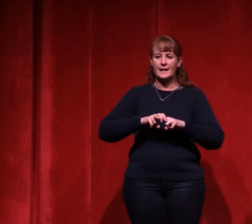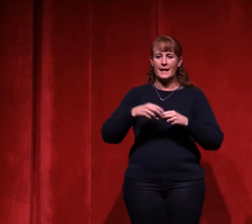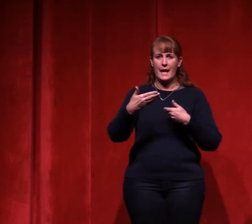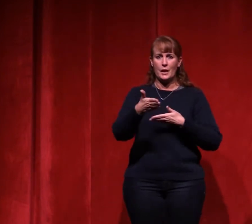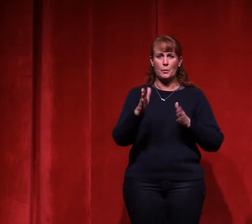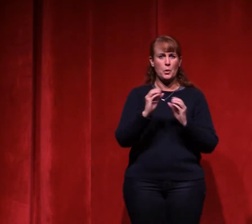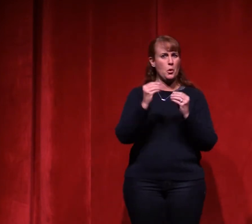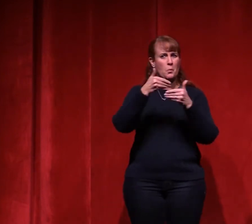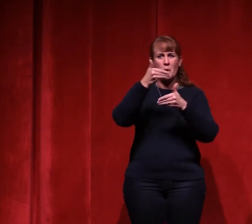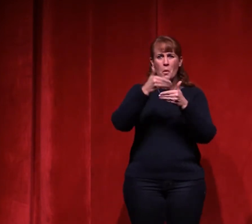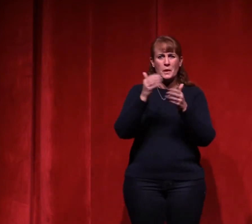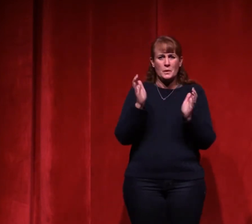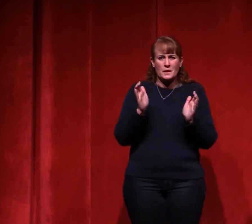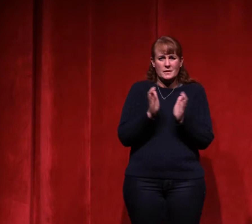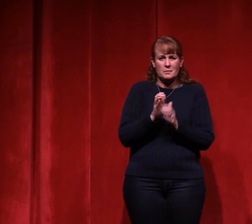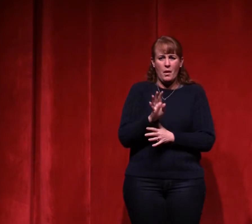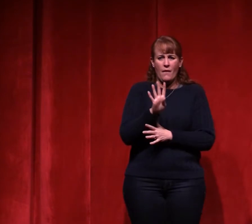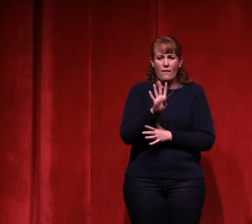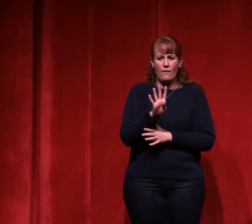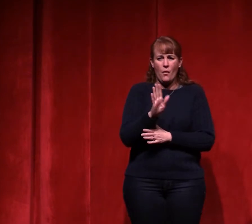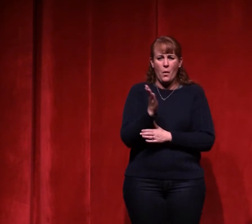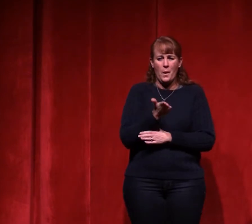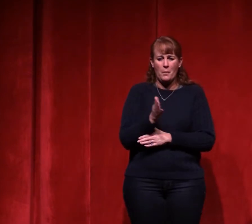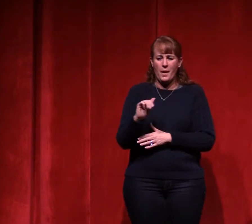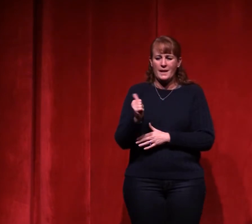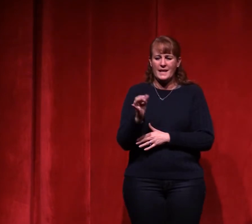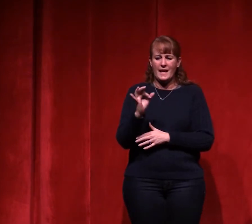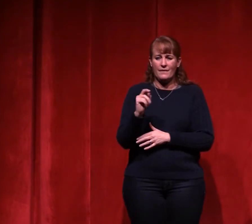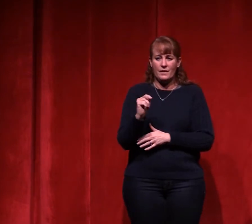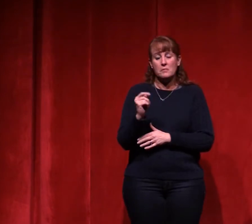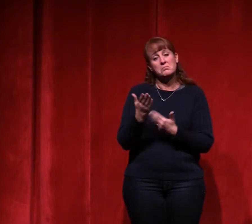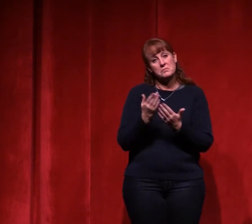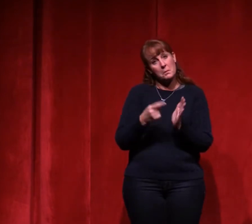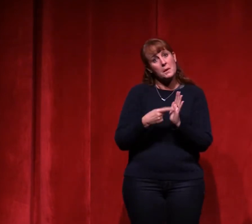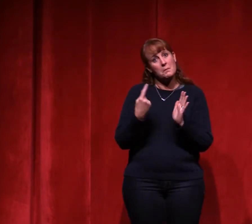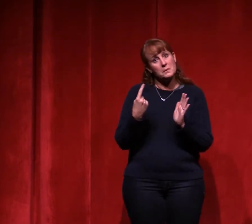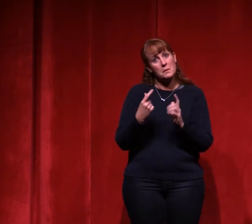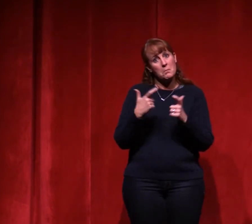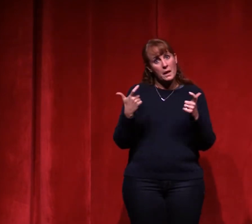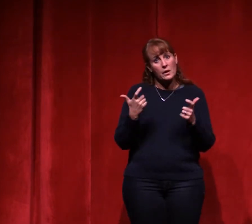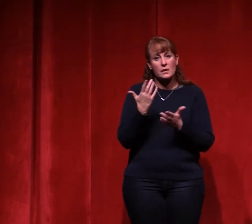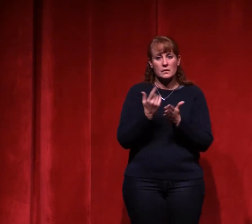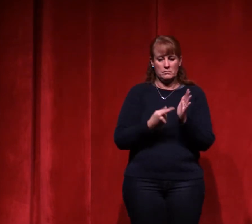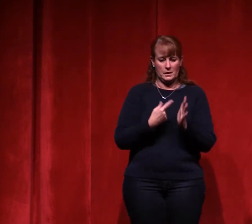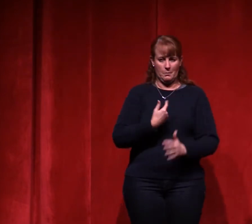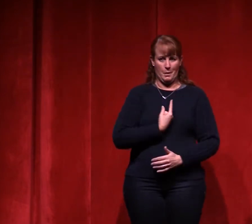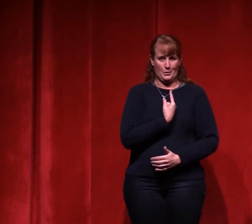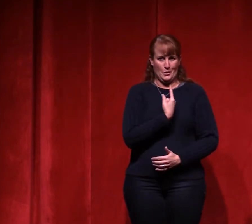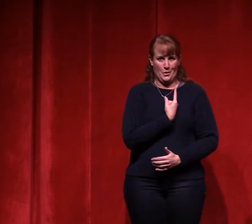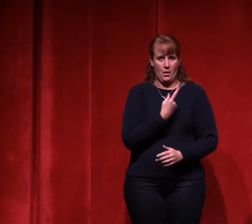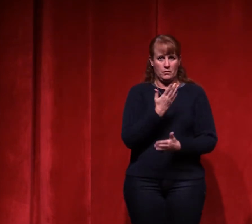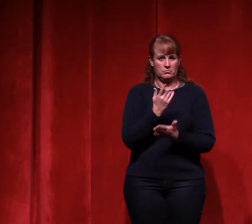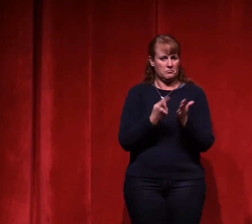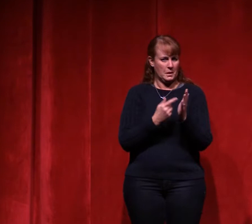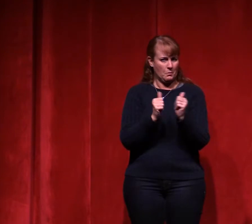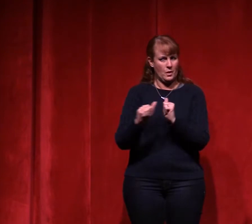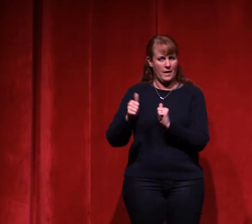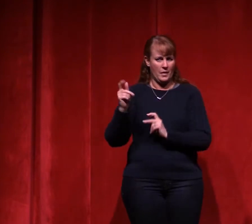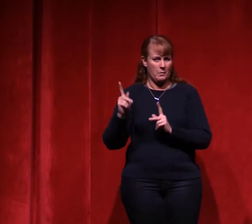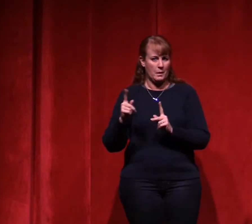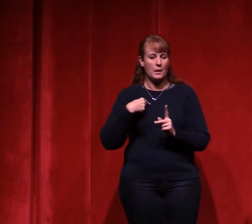room, sometimes as small as 4 by 10 feet, sometimes bigger, sometimes alone, and sometimes with other models, and I'd